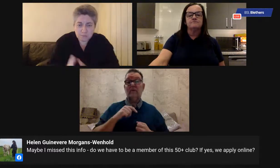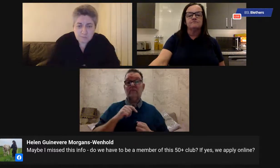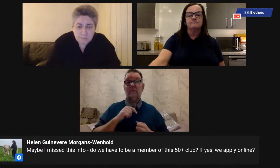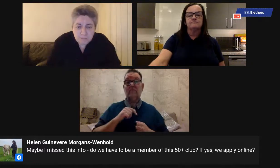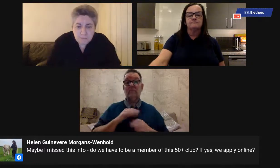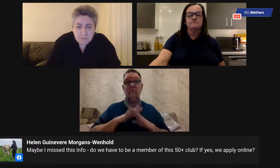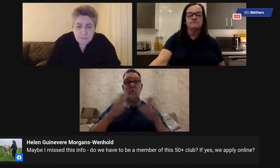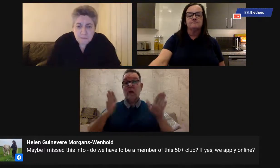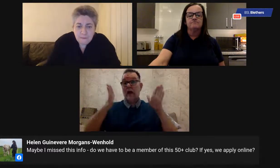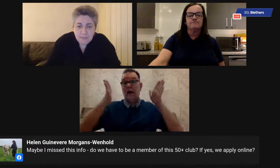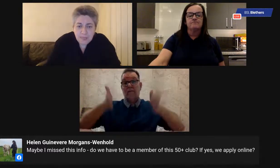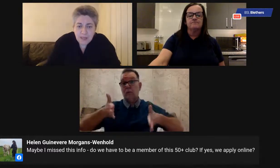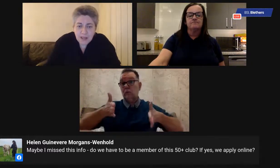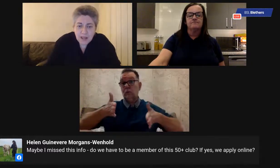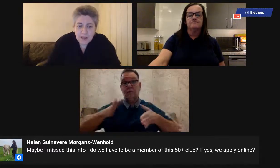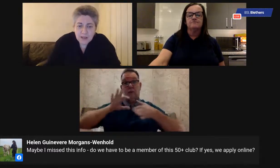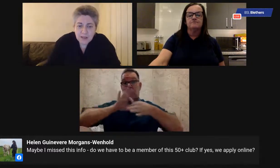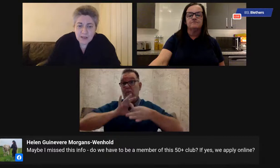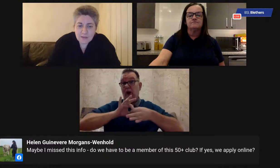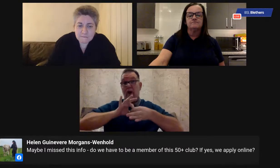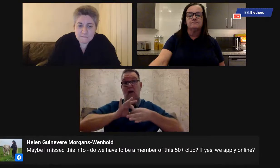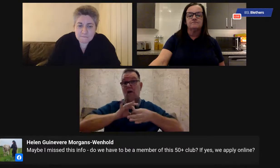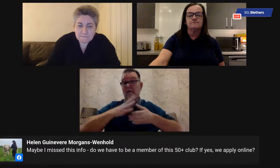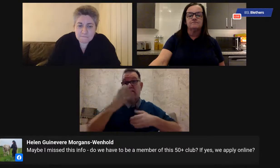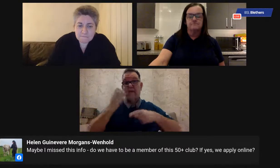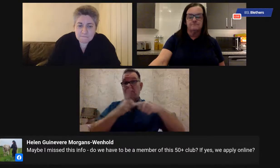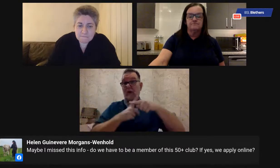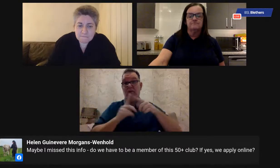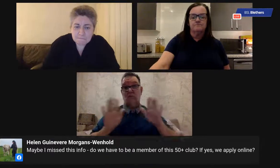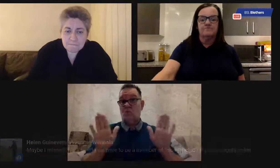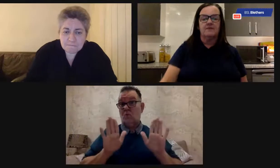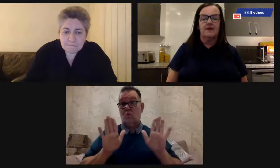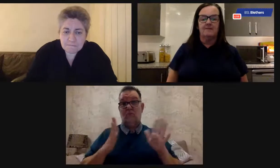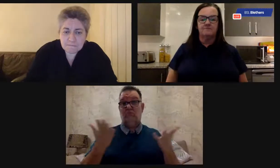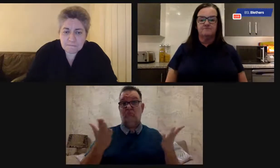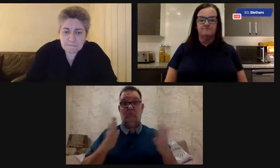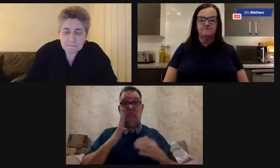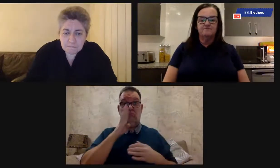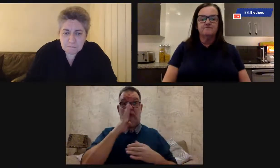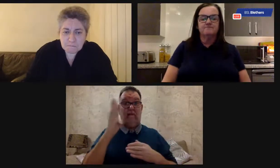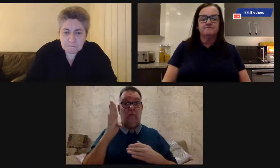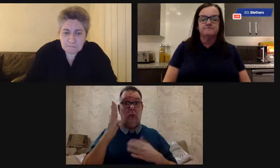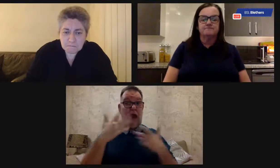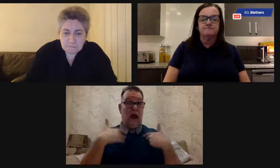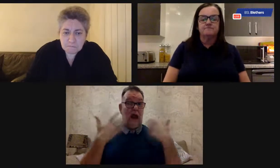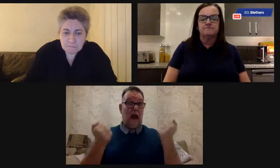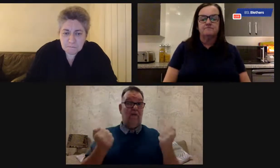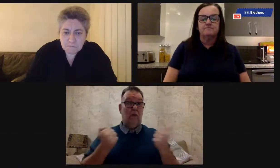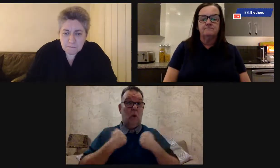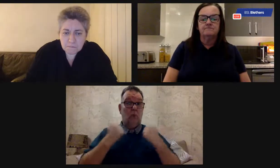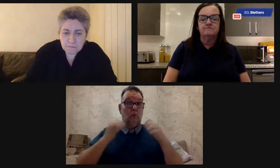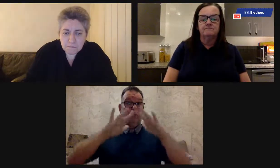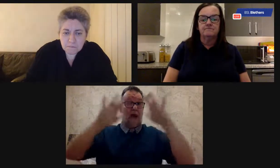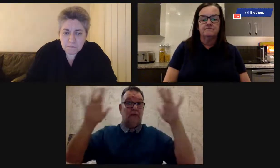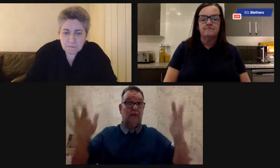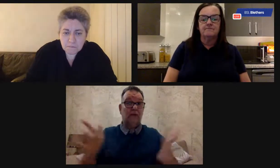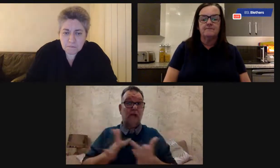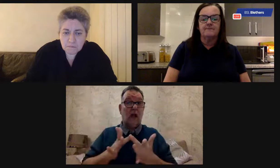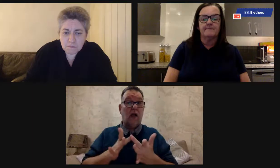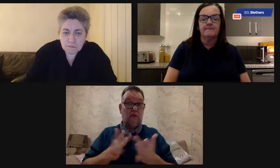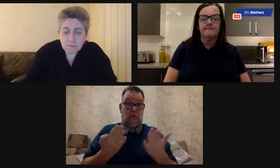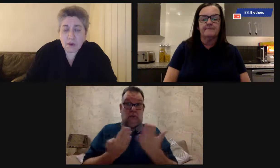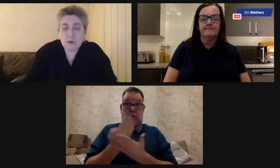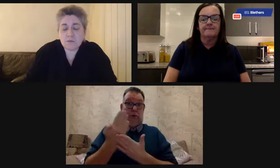plus club? Is it free or do you apply alone online? Oh no, you don't have to join the organisation at all.